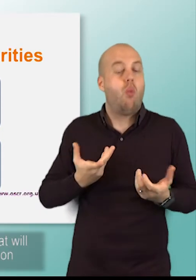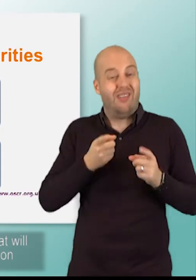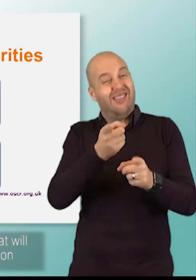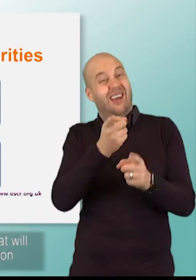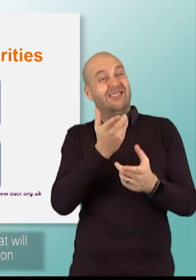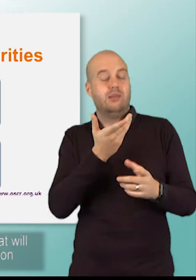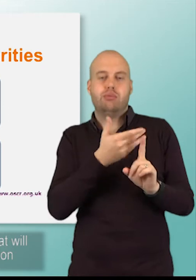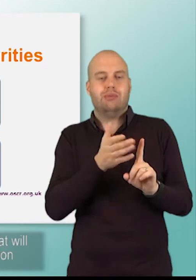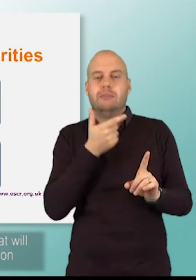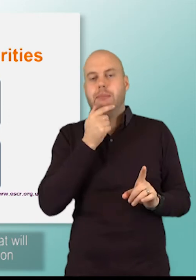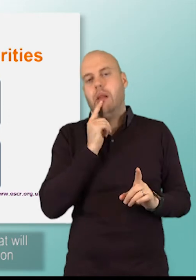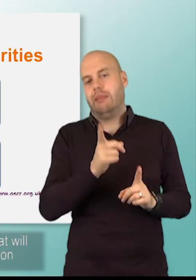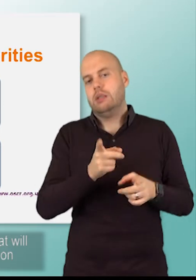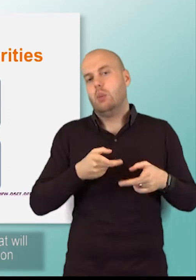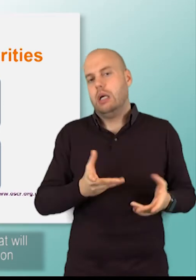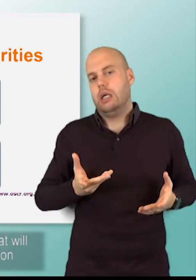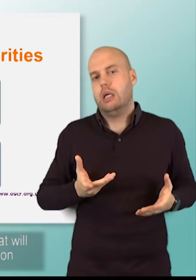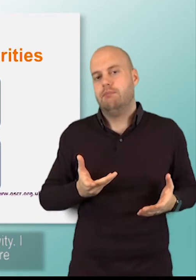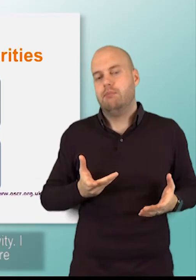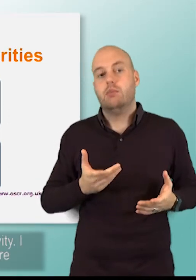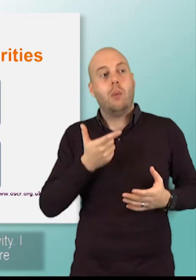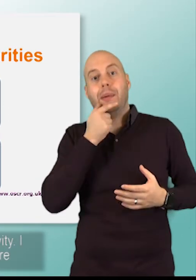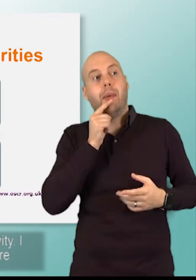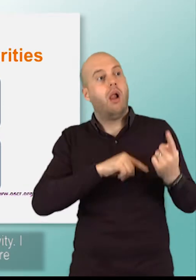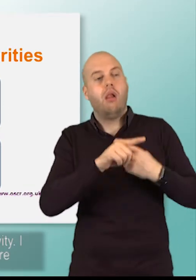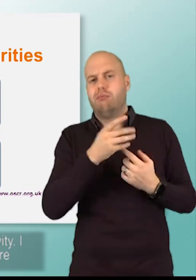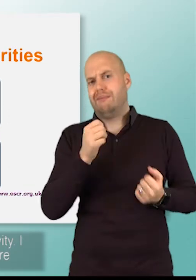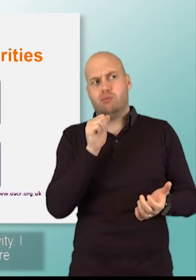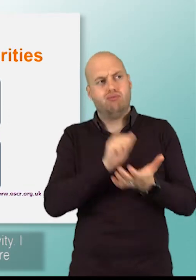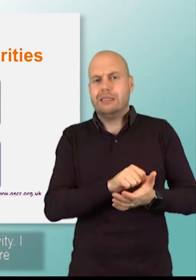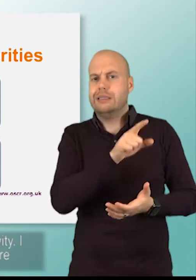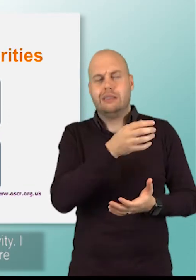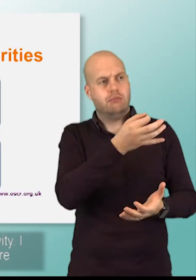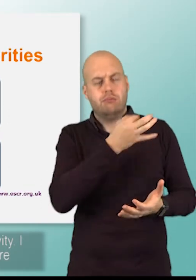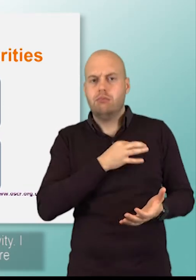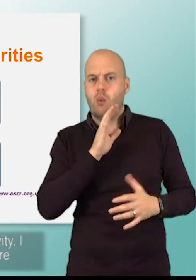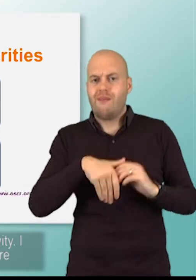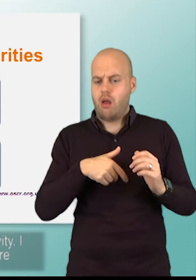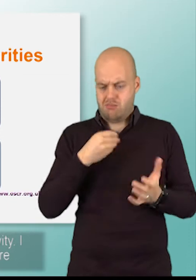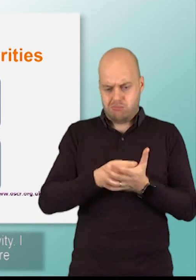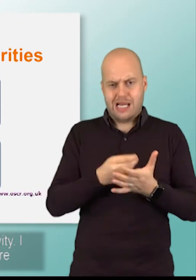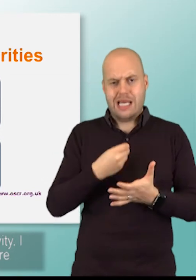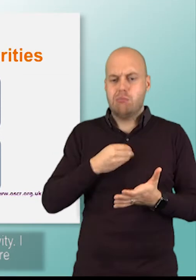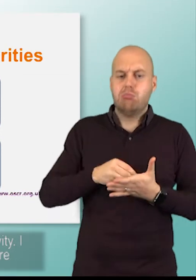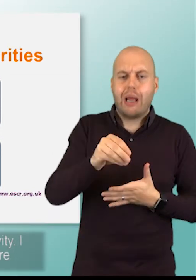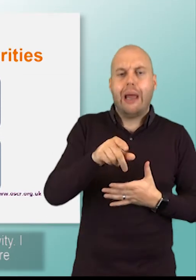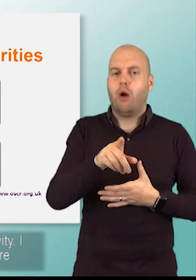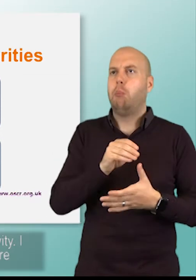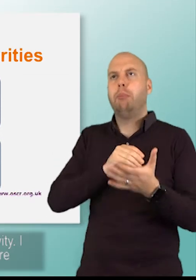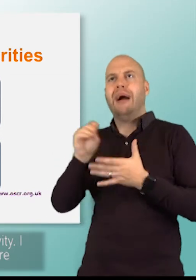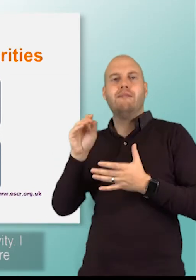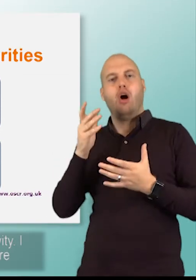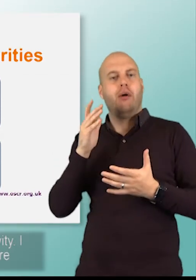people have a legitimate question about money going off into overheads or other activity. I